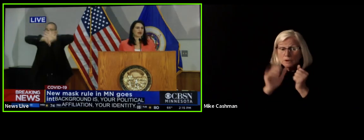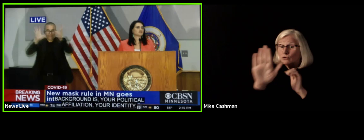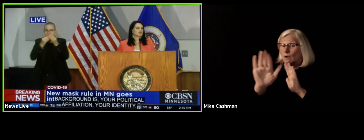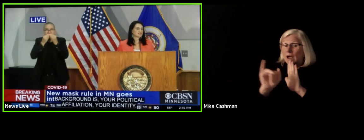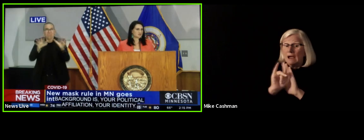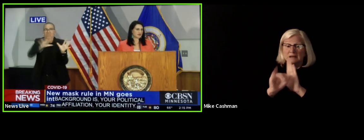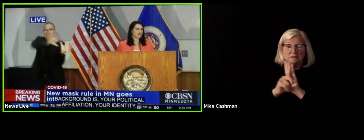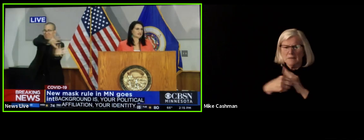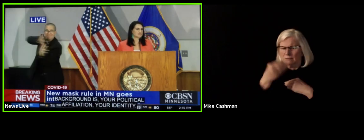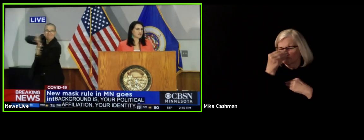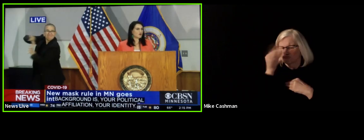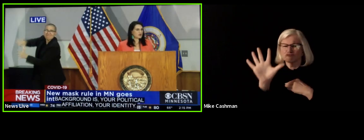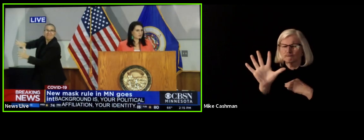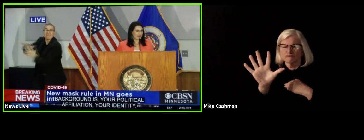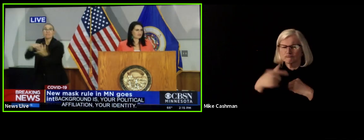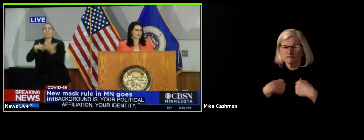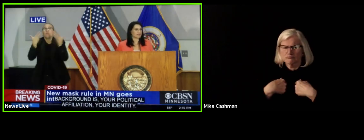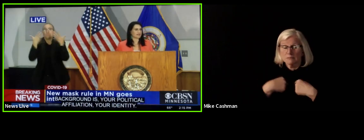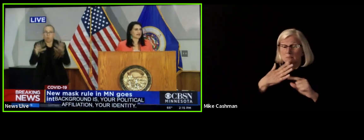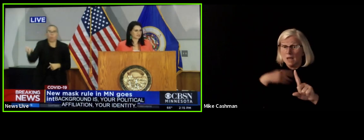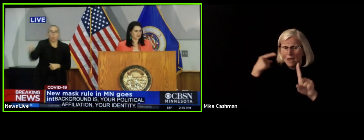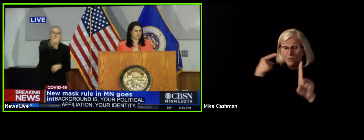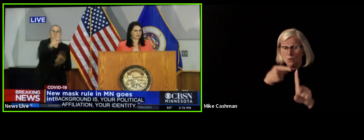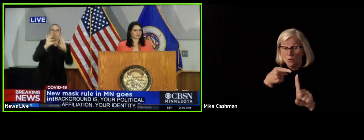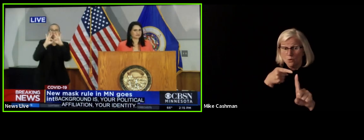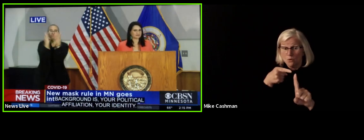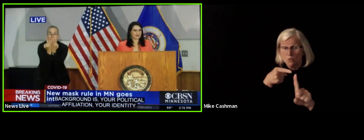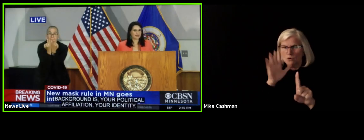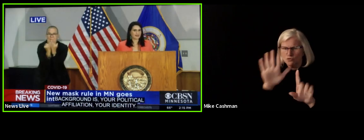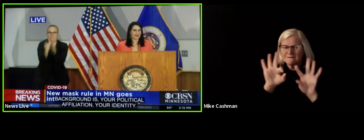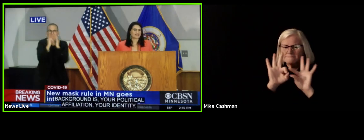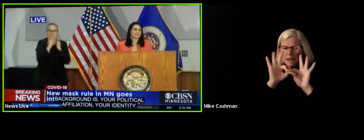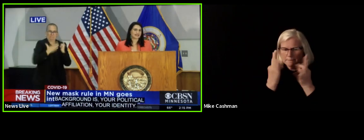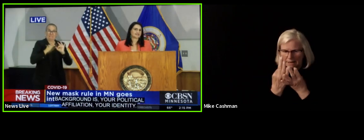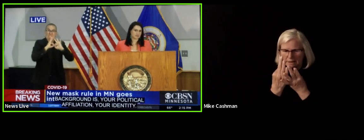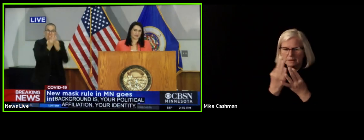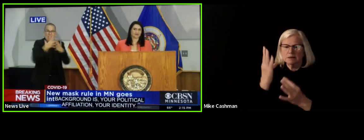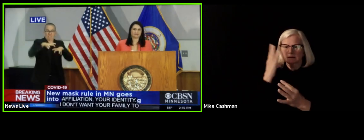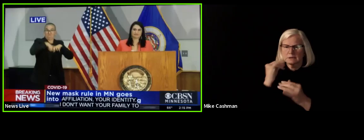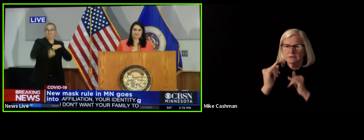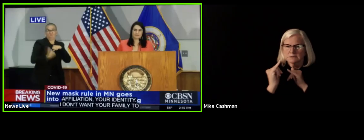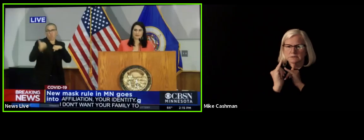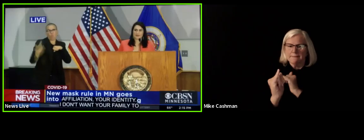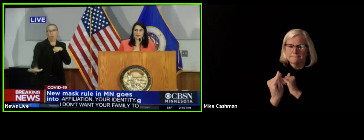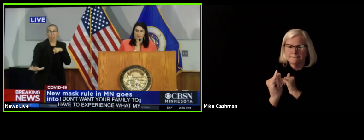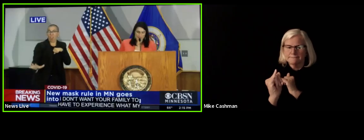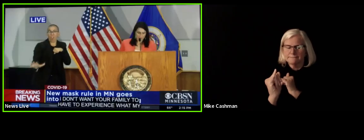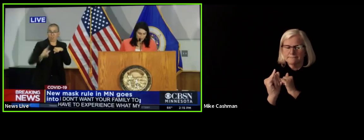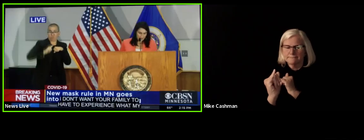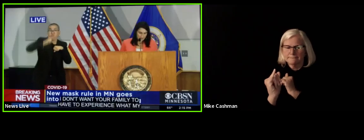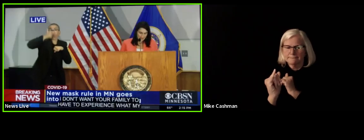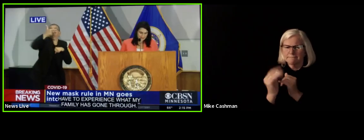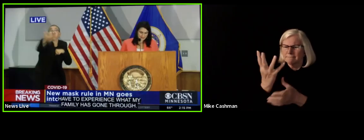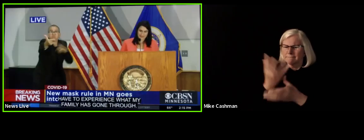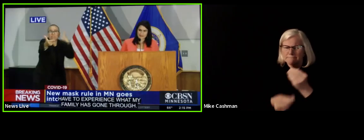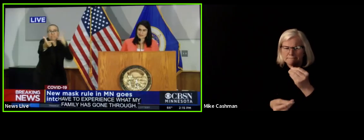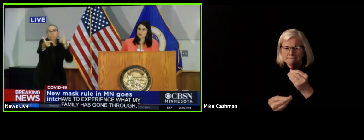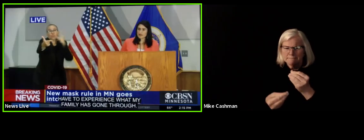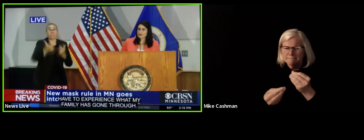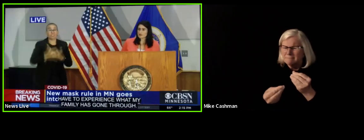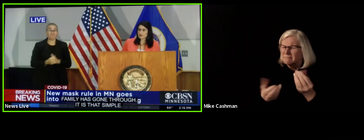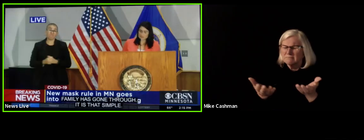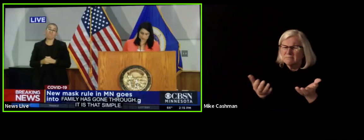have to experience what my family has gone through. It's that simple. And wearing a mask is